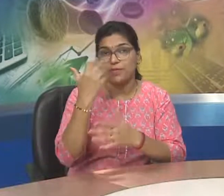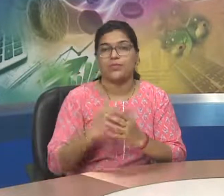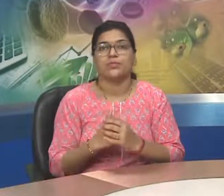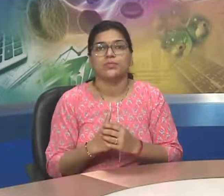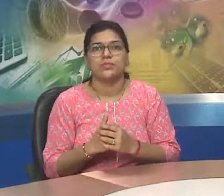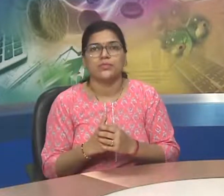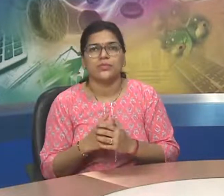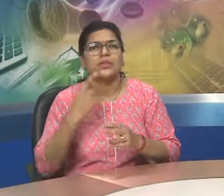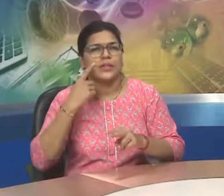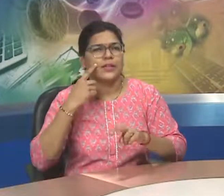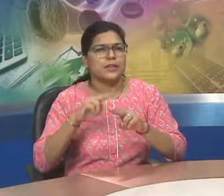If you were